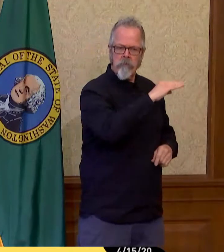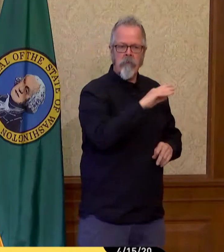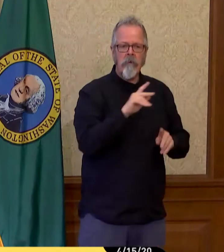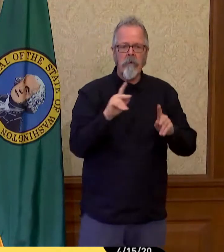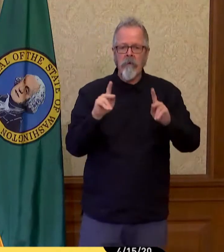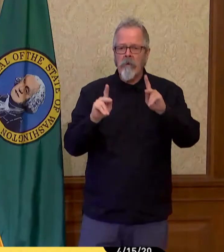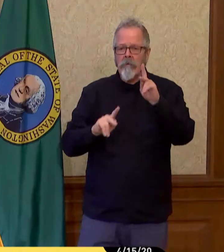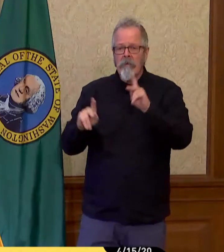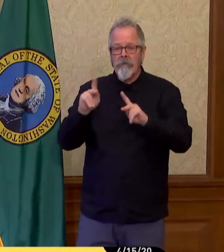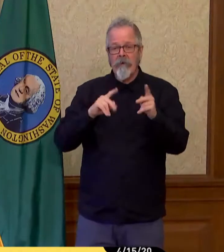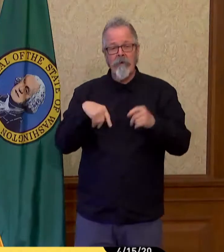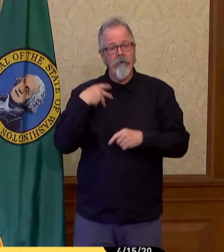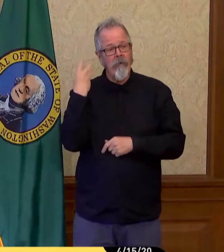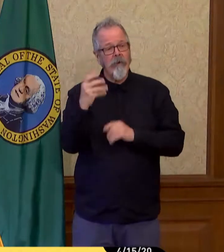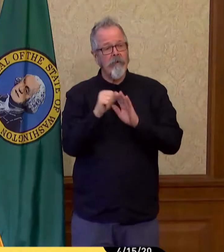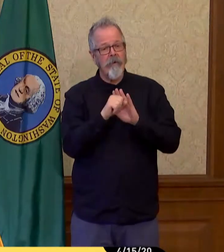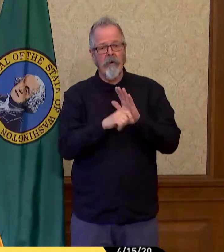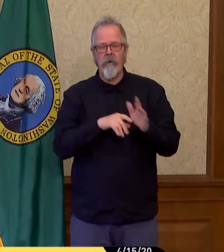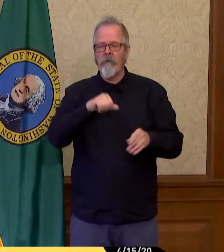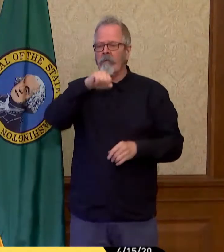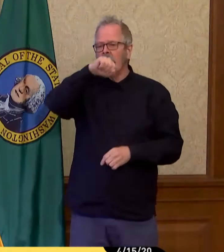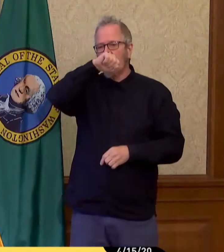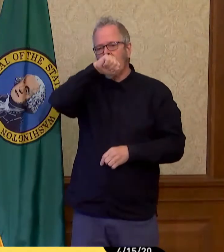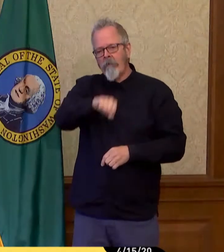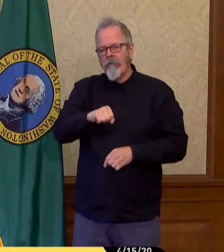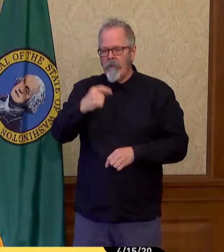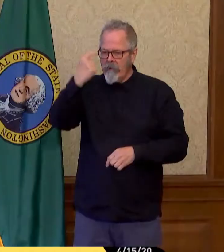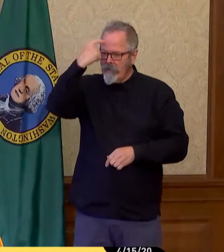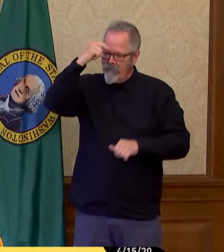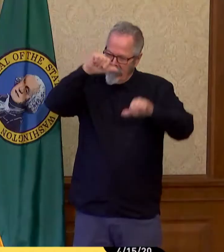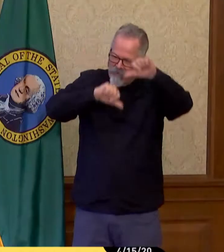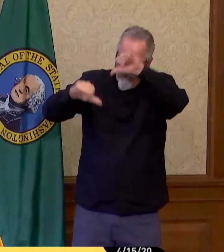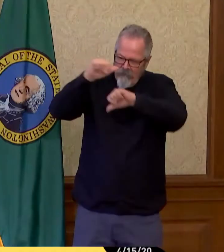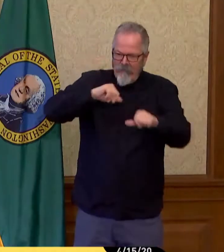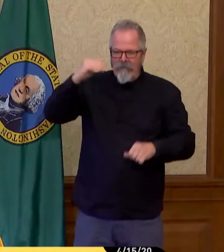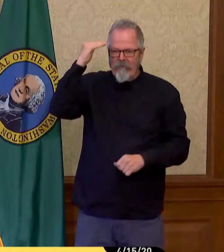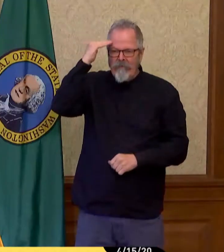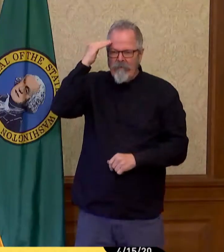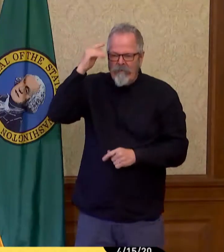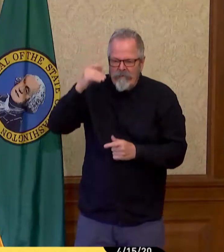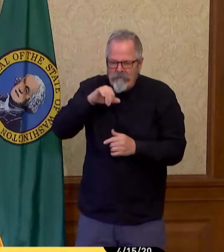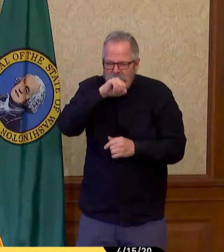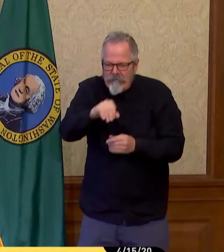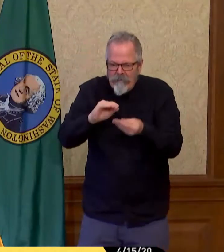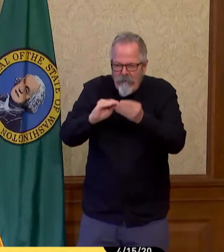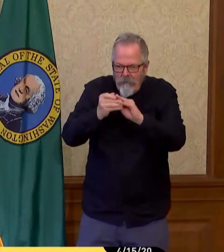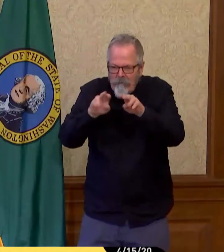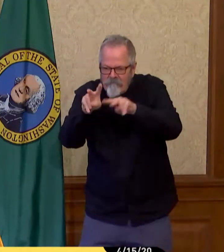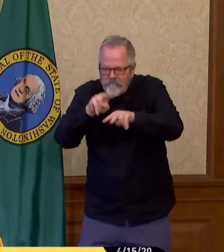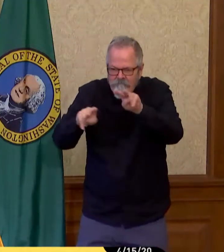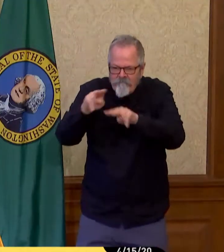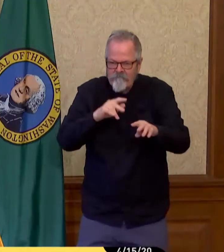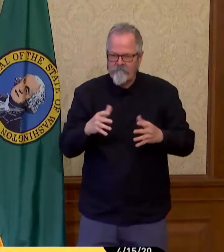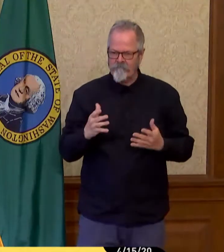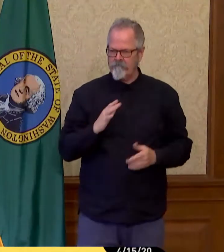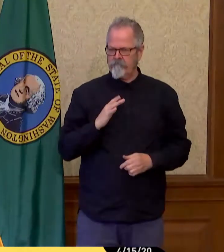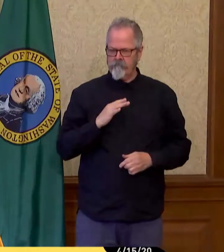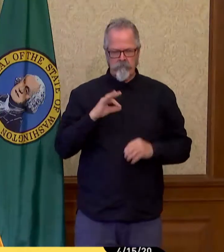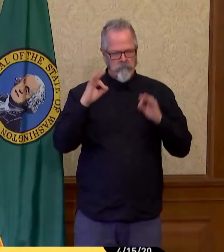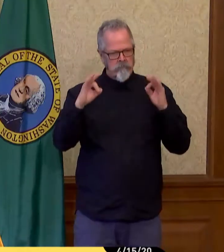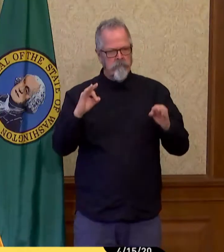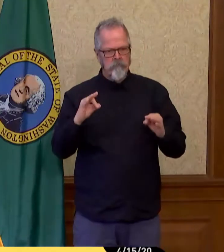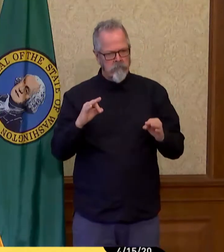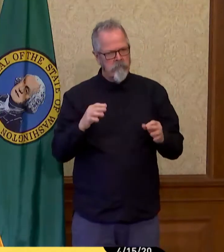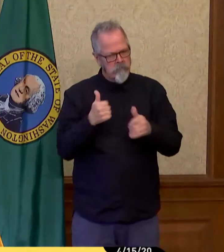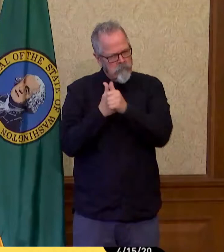pattern. So I wanted to show you some graphs of some of the modeling that we've seen that could look at